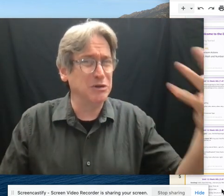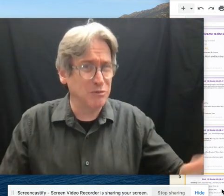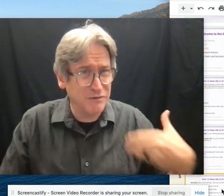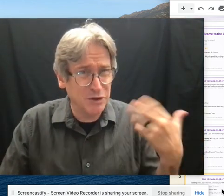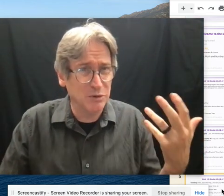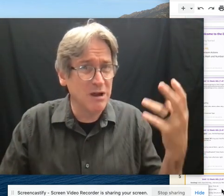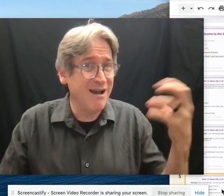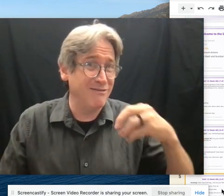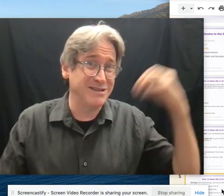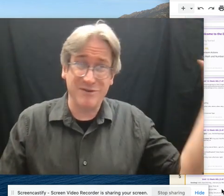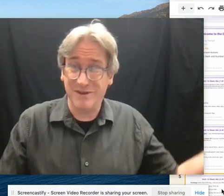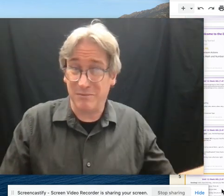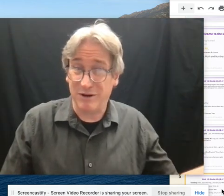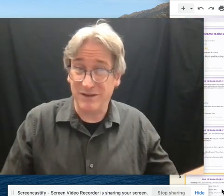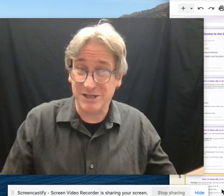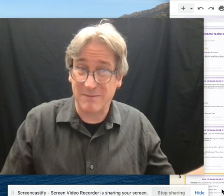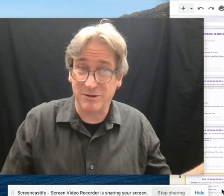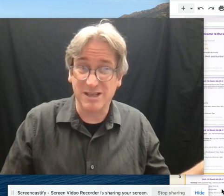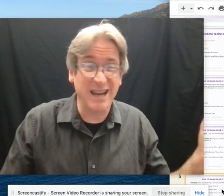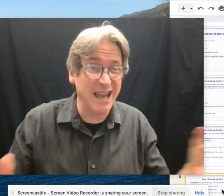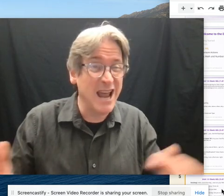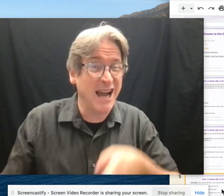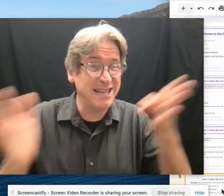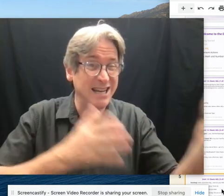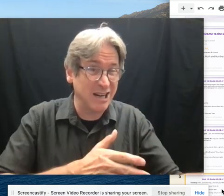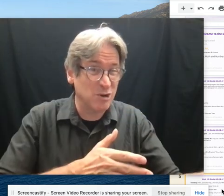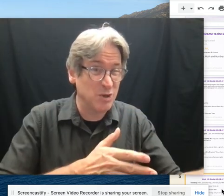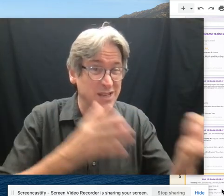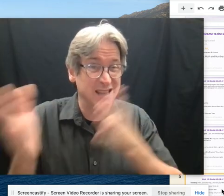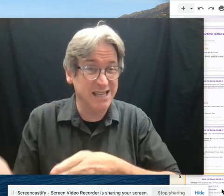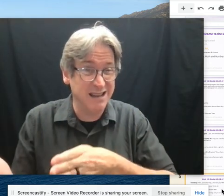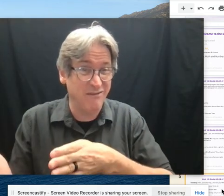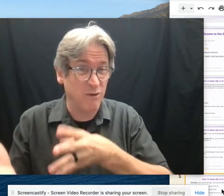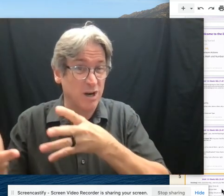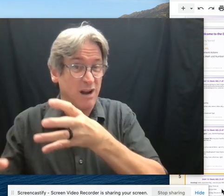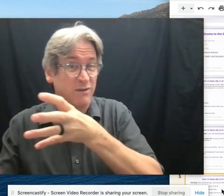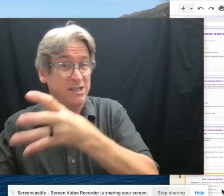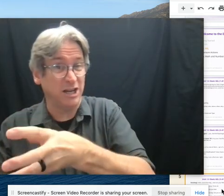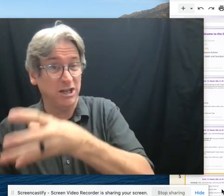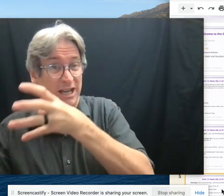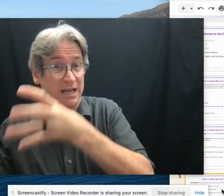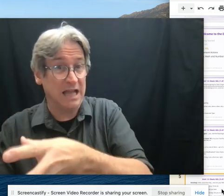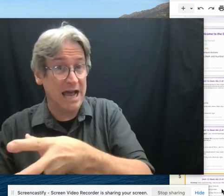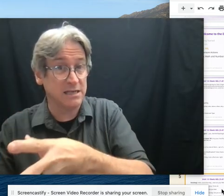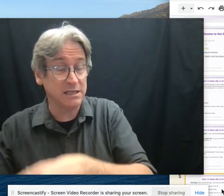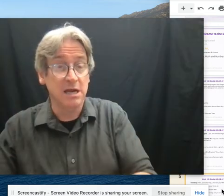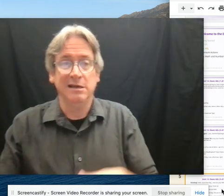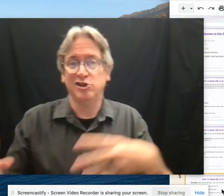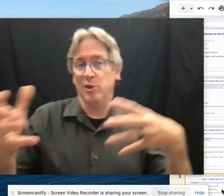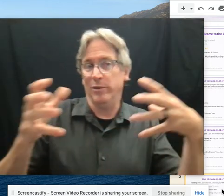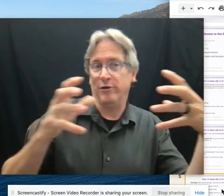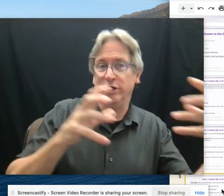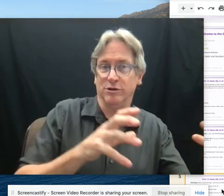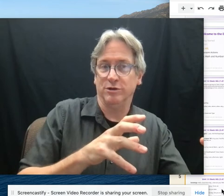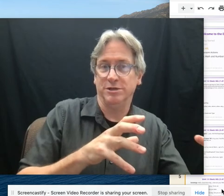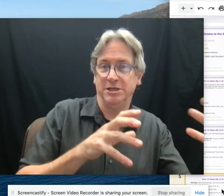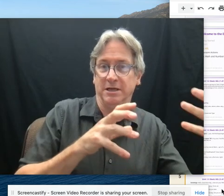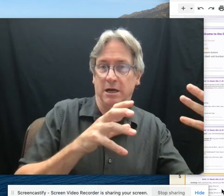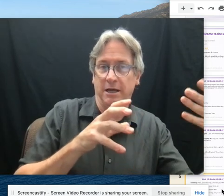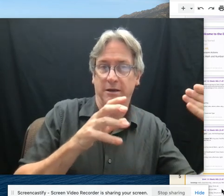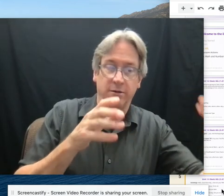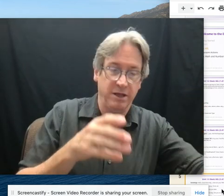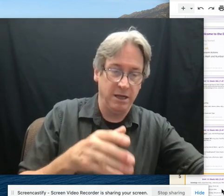to do review of stuff we've done in previous chapters. And again, I tend to introduce this stuff for conversation in class so that when they're